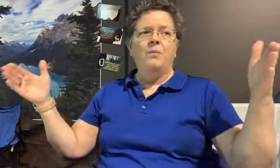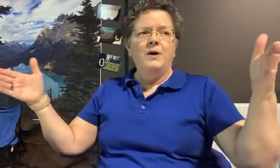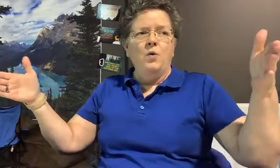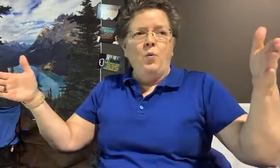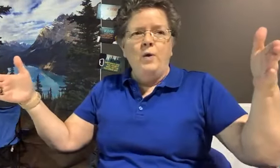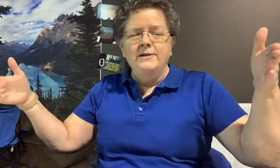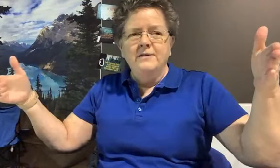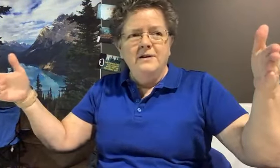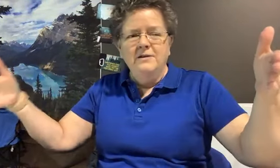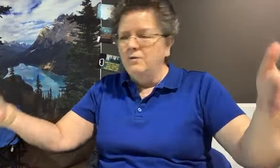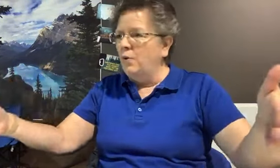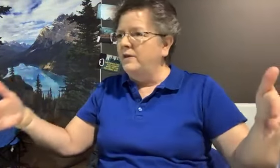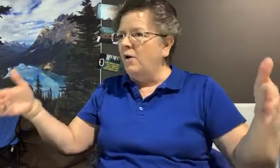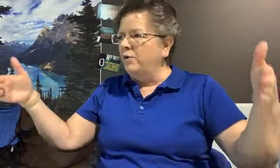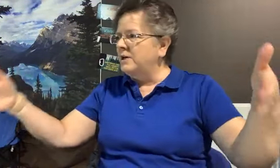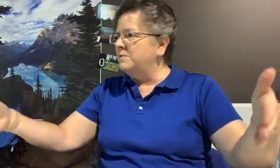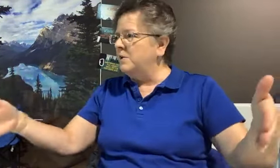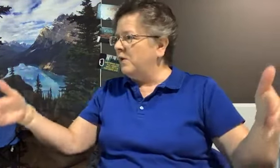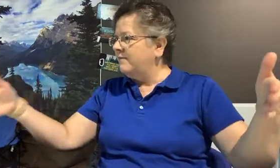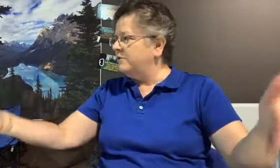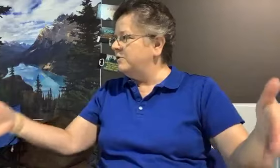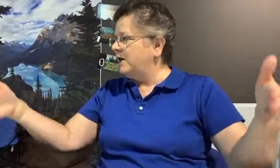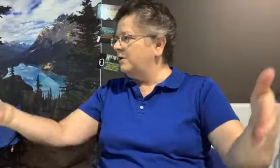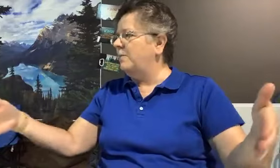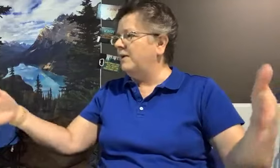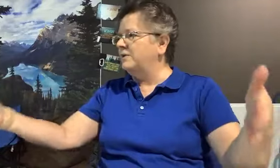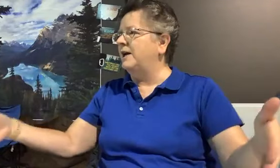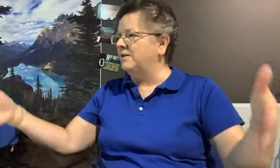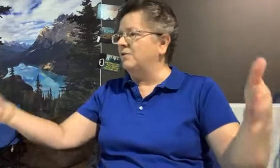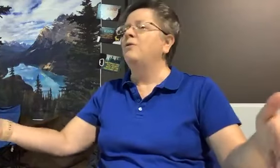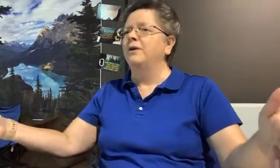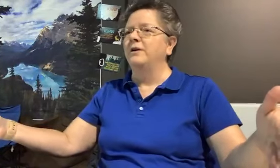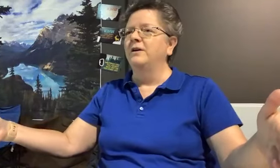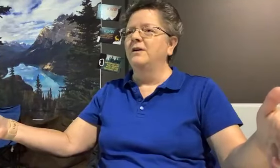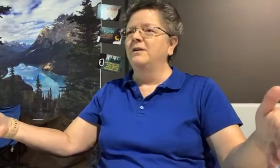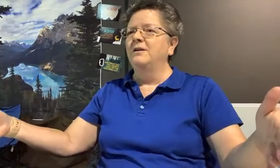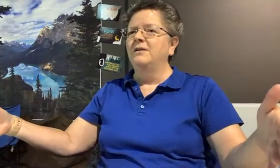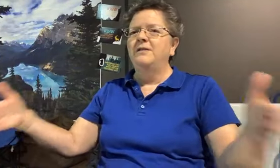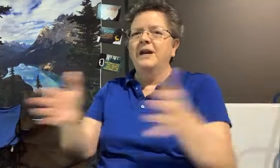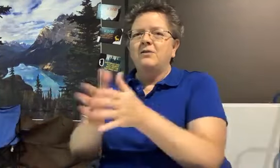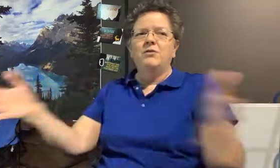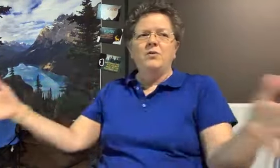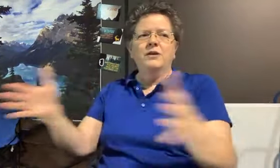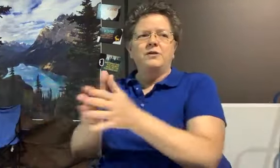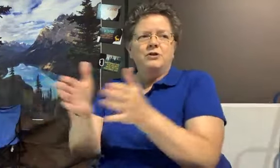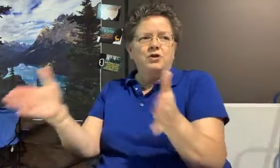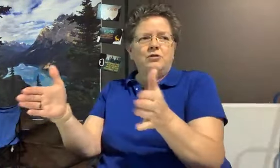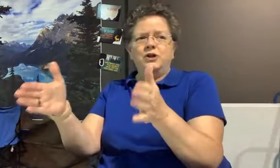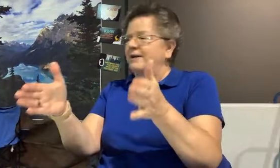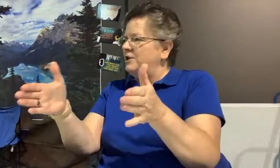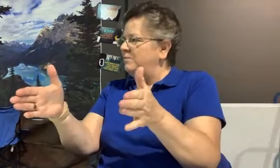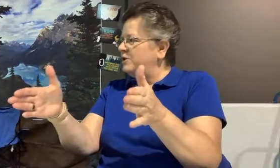But when the Old Testament prophets are telling about the day of the Lord, they don't know that there's a church age in